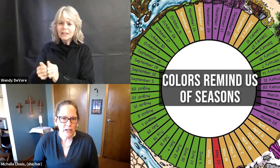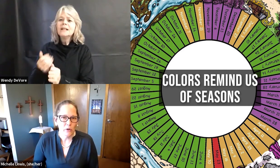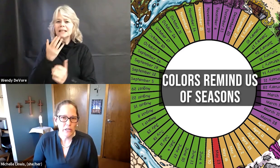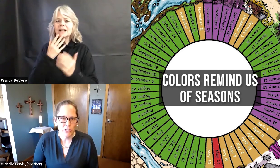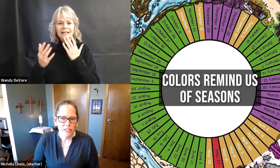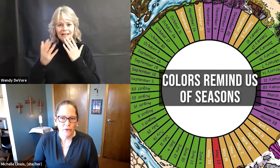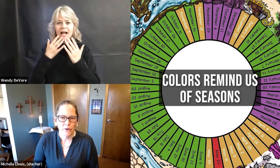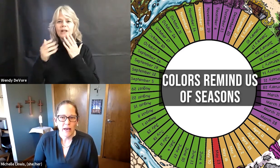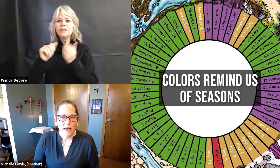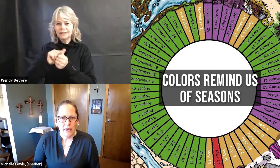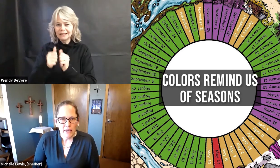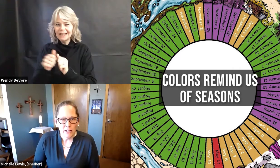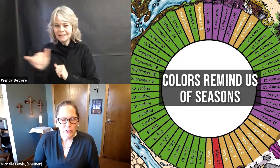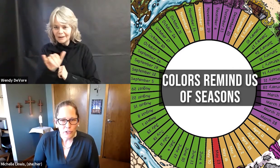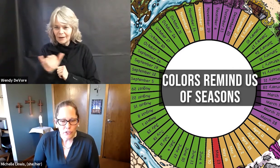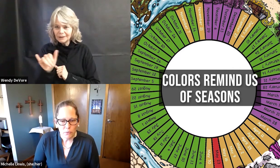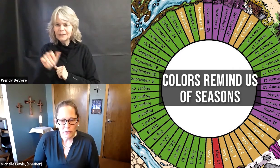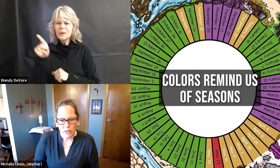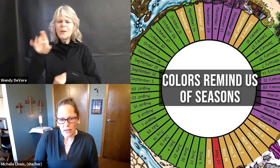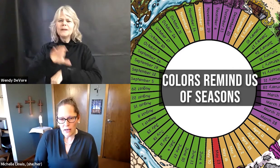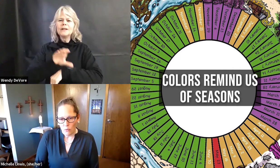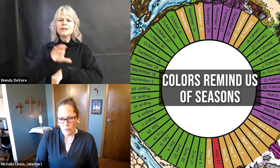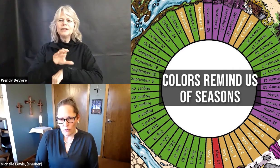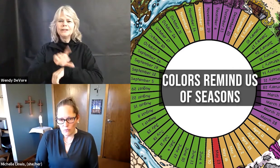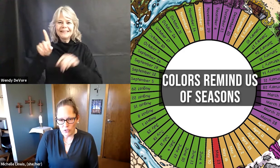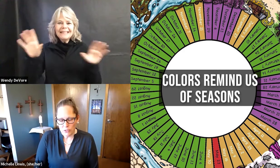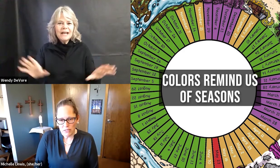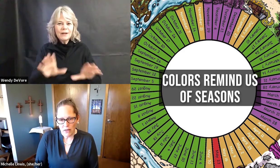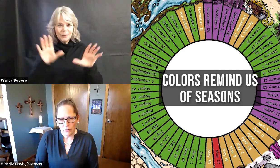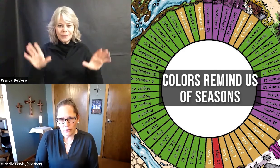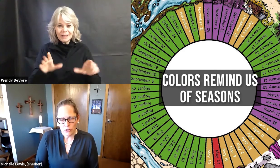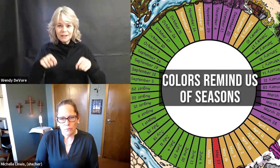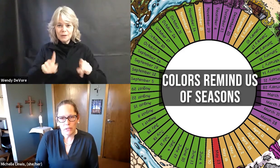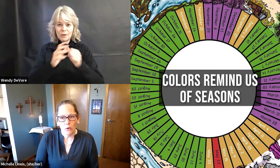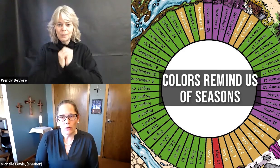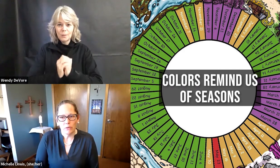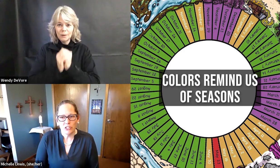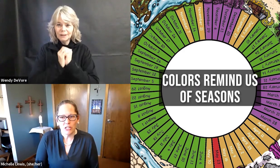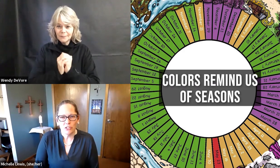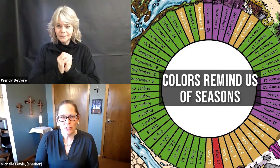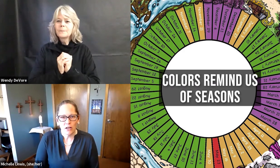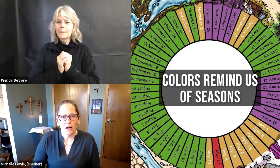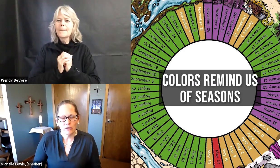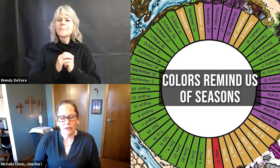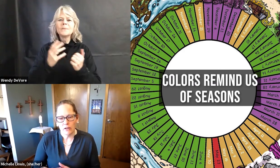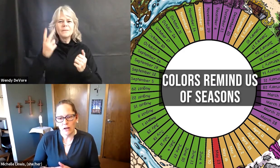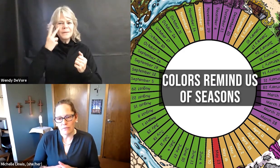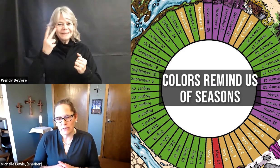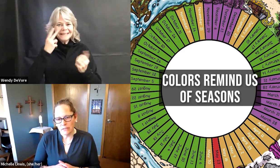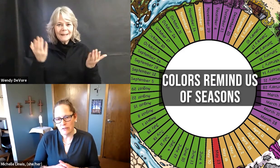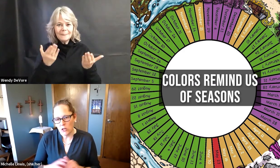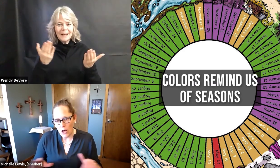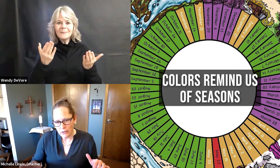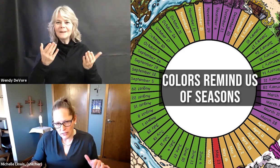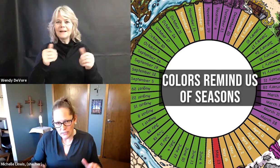weeks, the decoration. So in our church building, when we're in worship together in our church building, we would change the color of